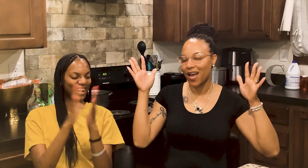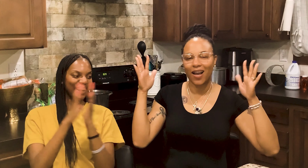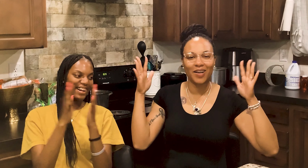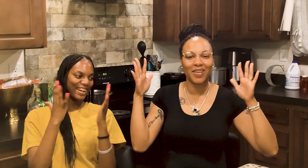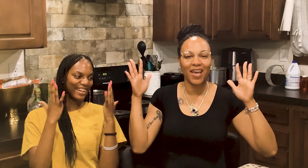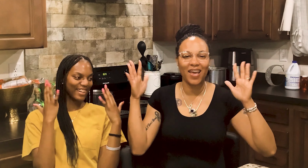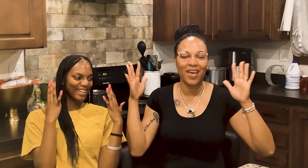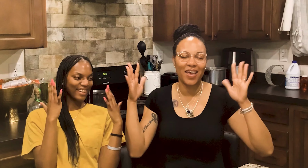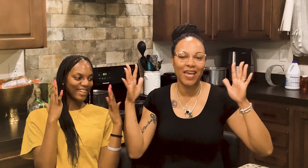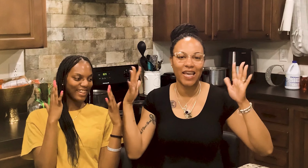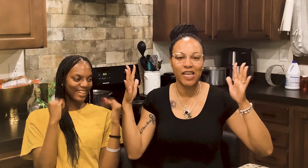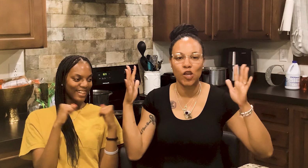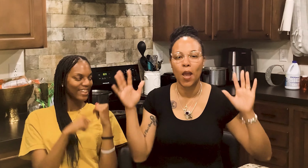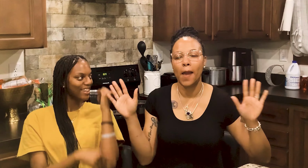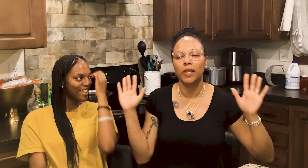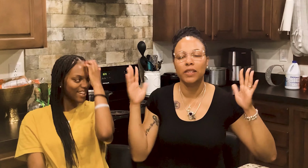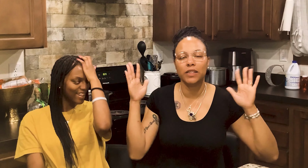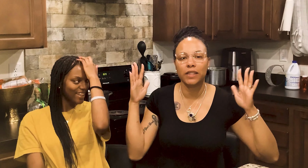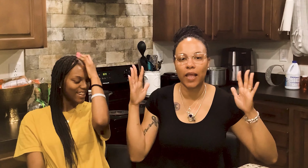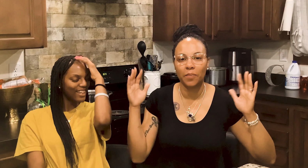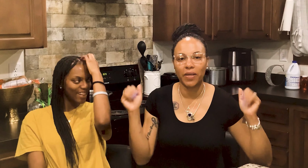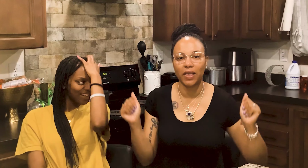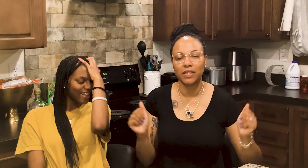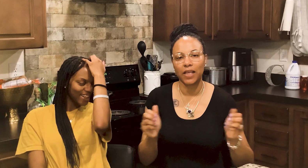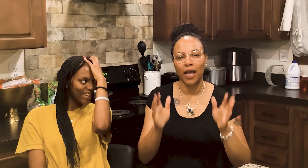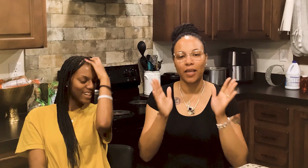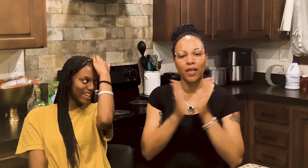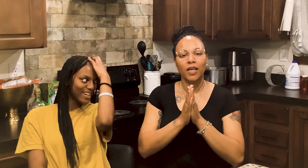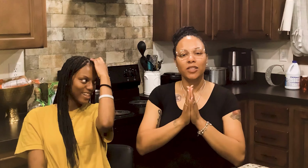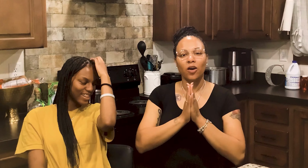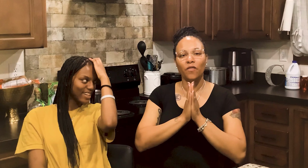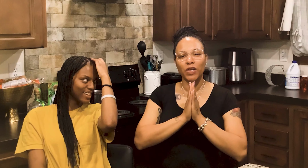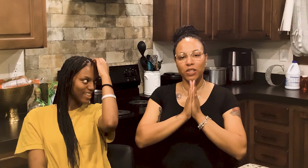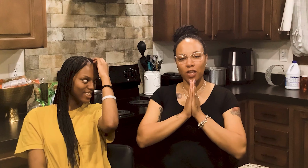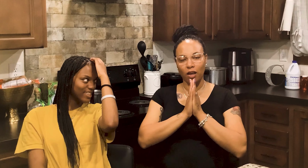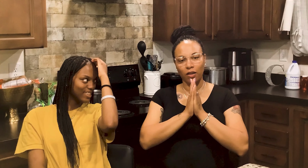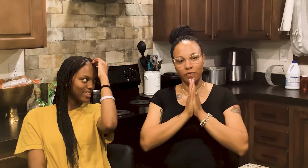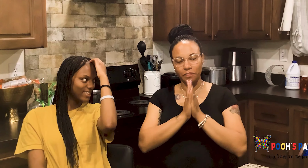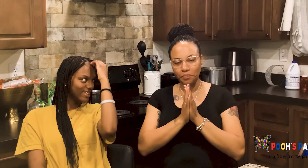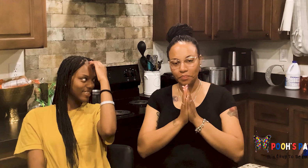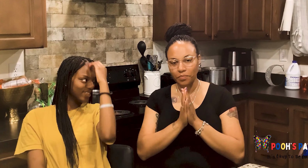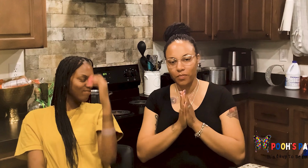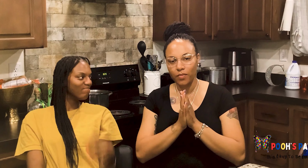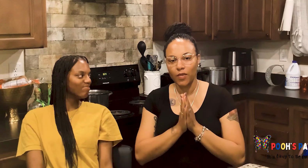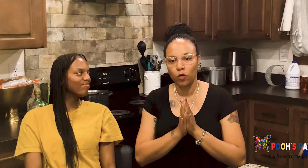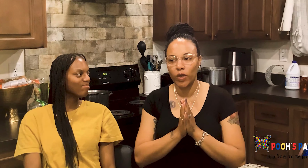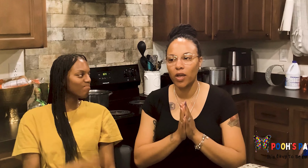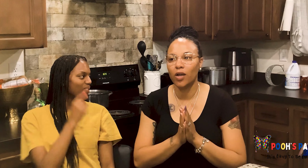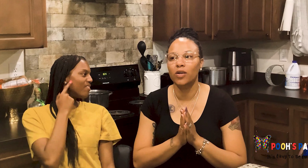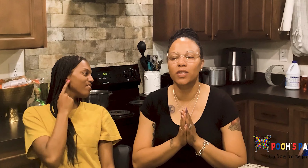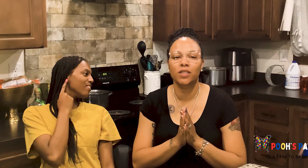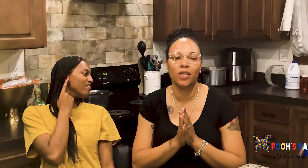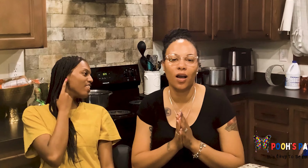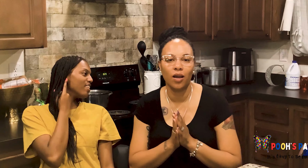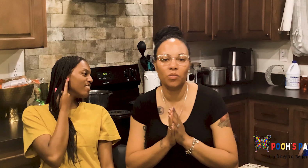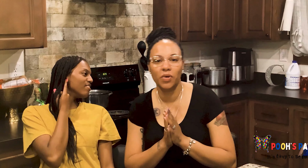Yeah, yay! This is clapping inside. So first off, we are going to start